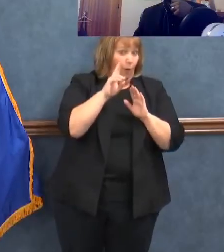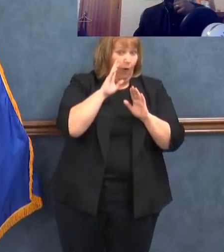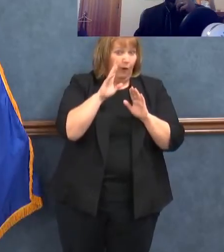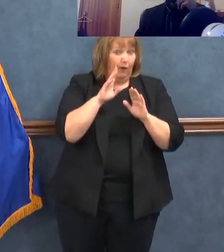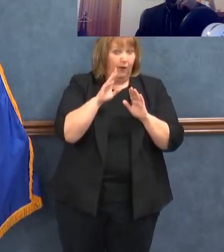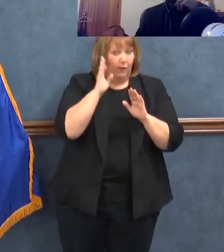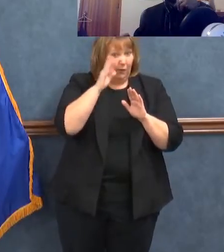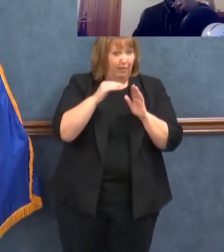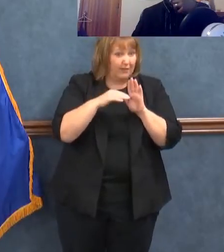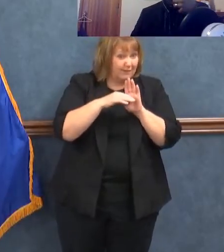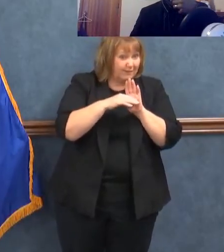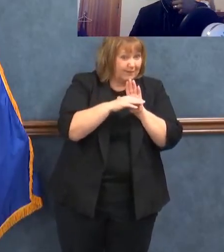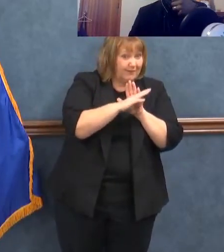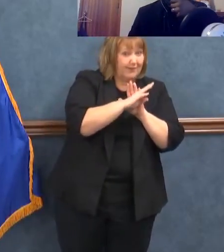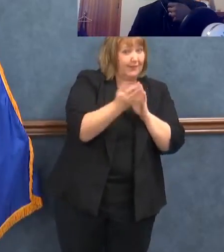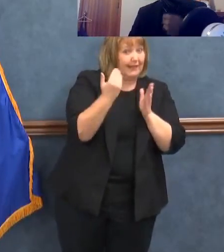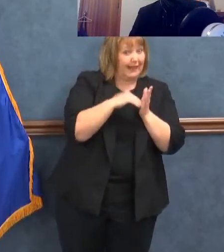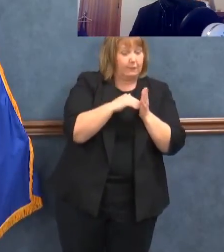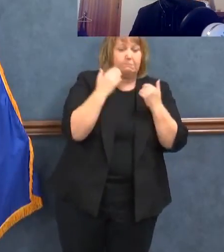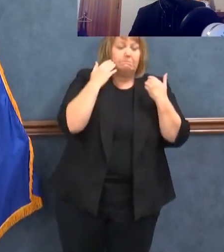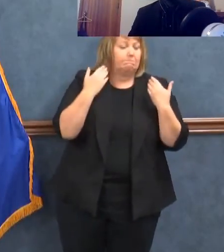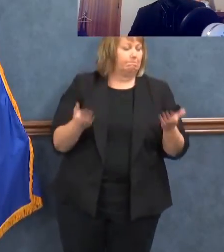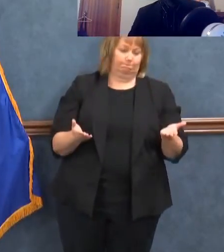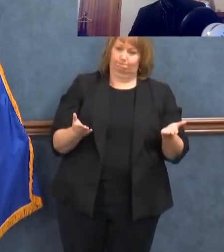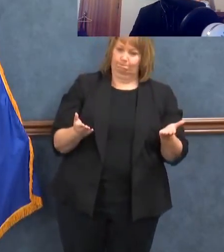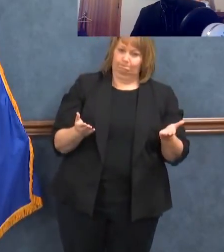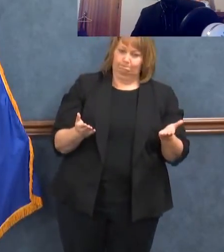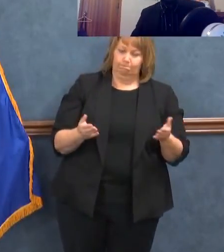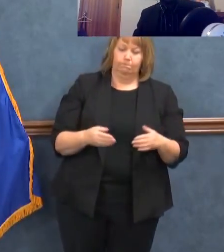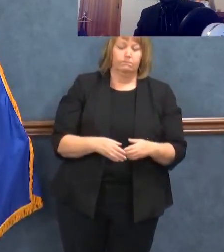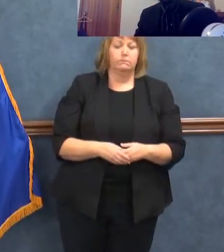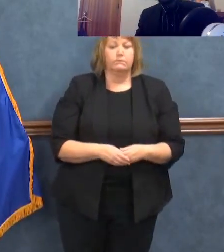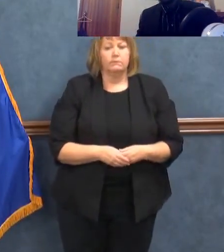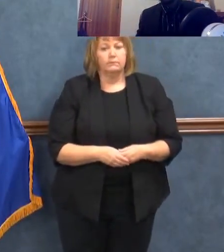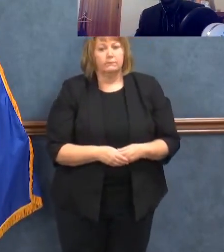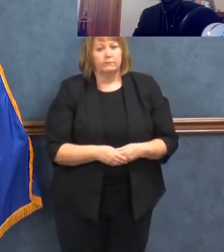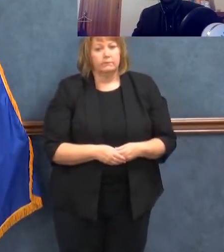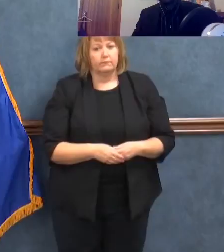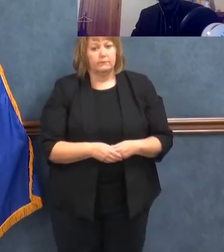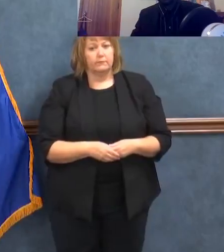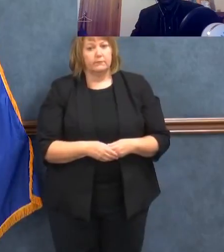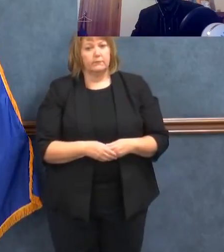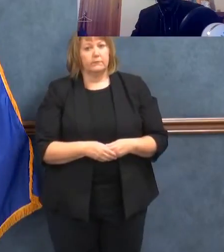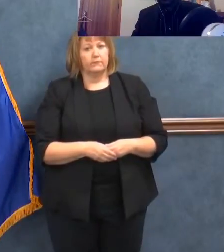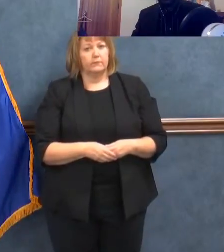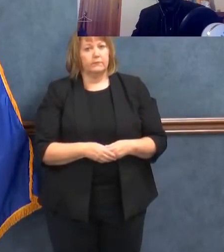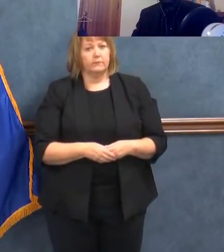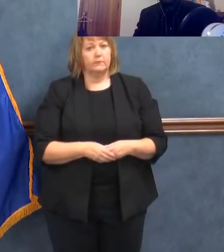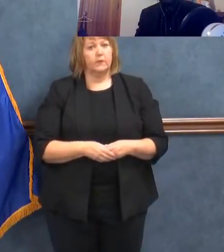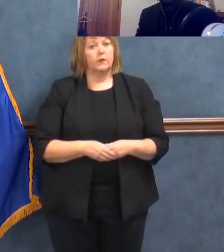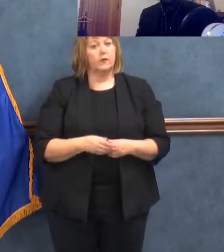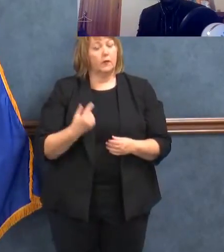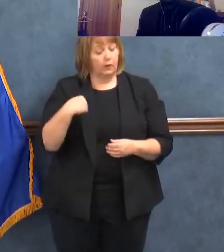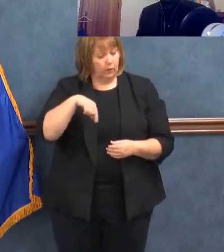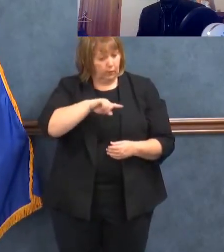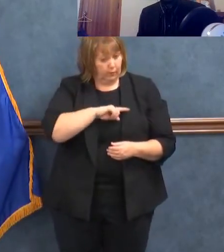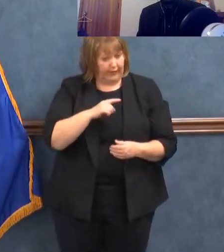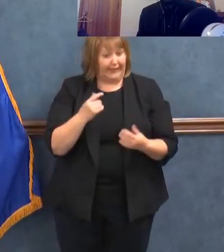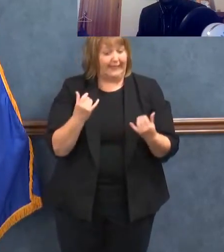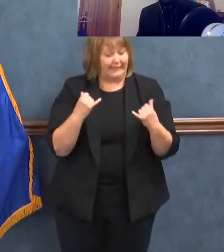blip. Either way, the reality is that in our current situation, Nevada still has a high prevalence